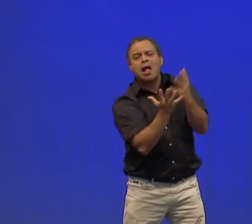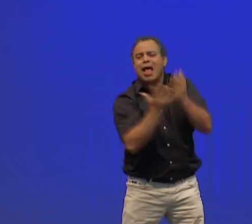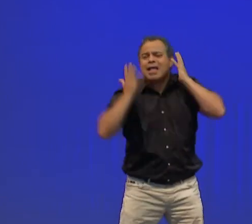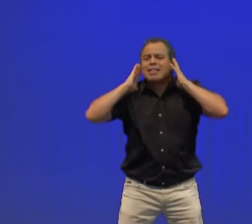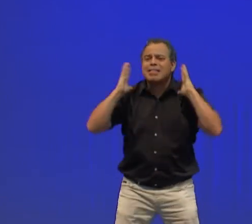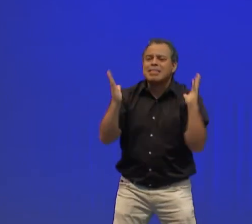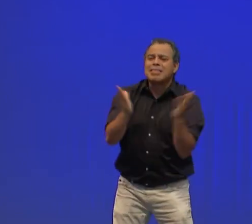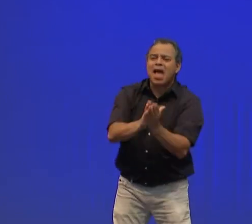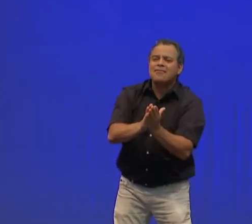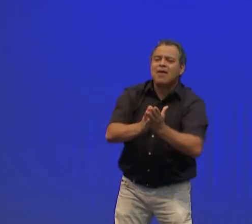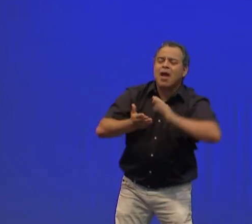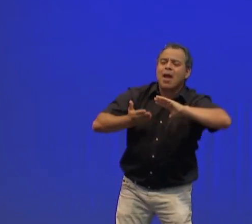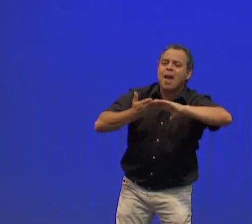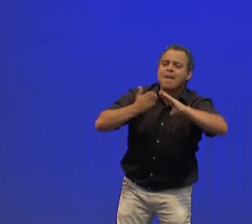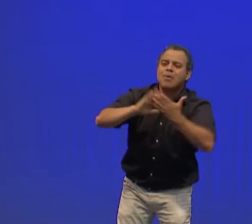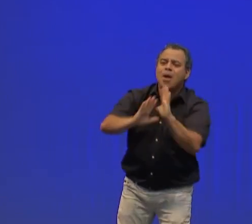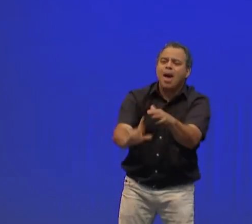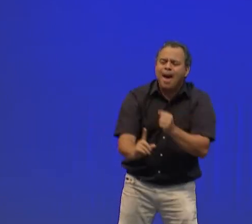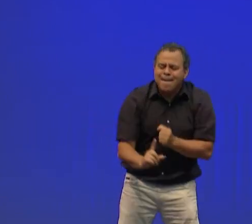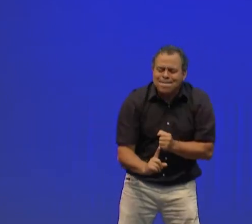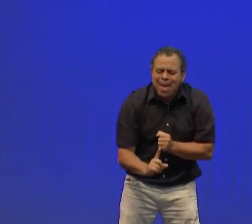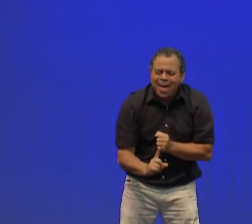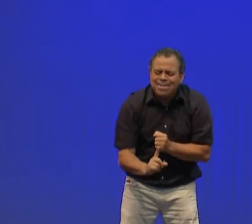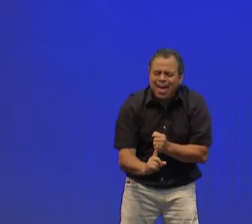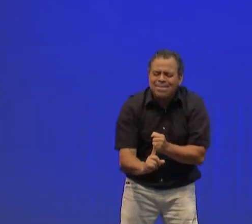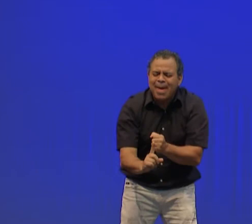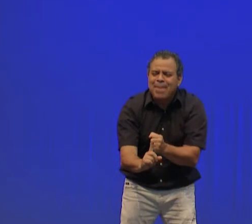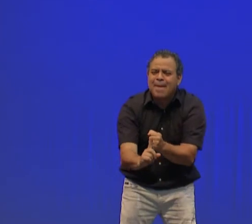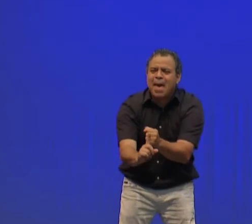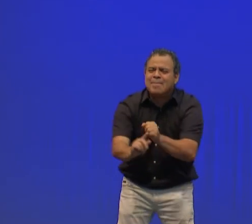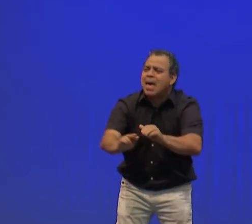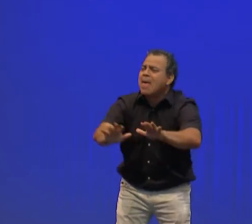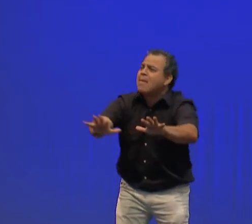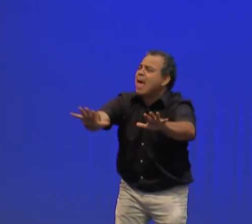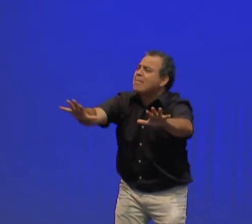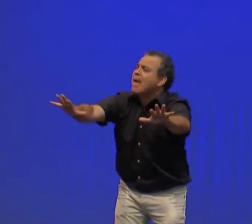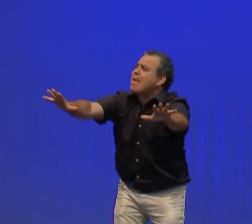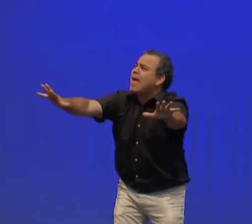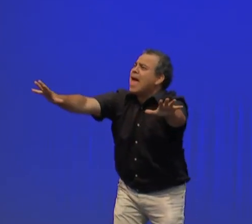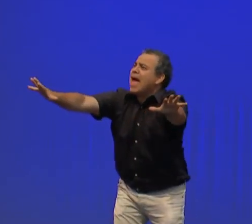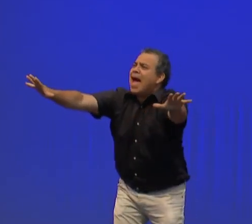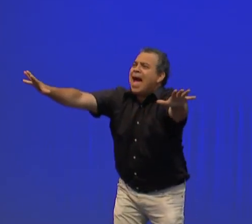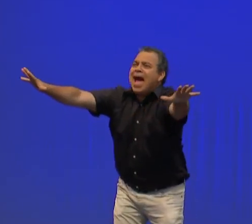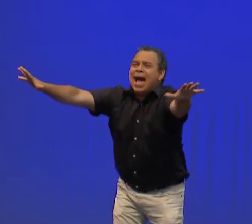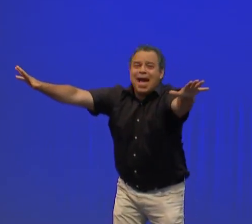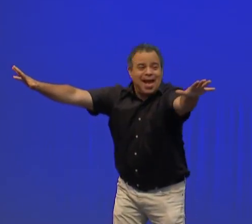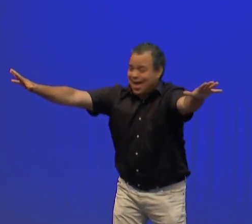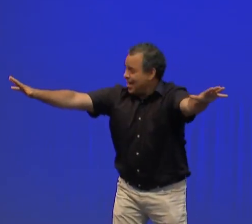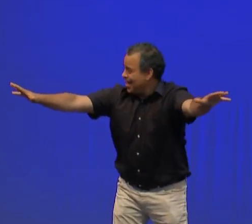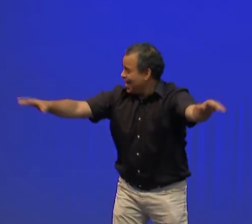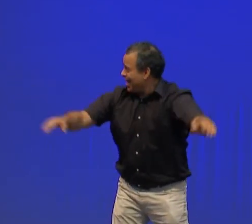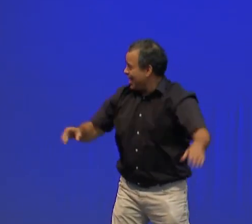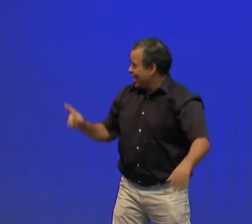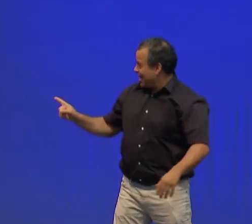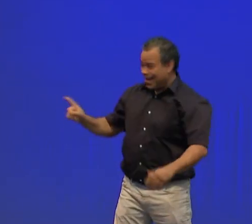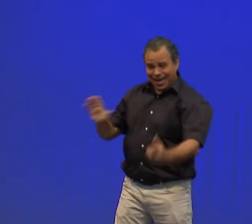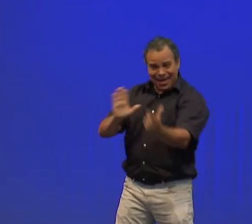And it spread across the world. It affected the deaf community near and far.